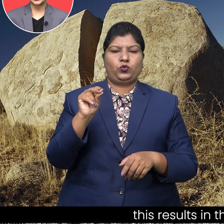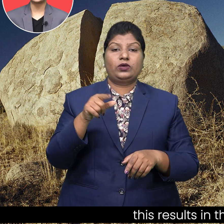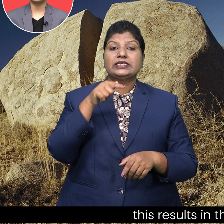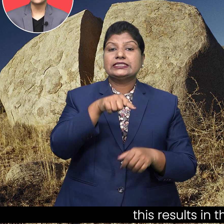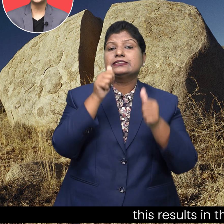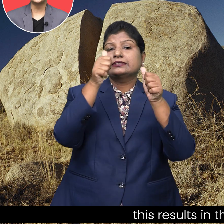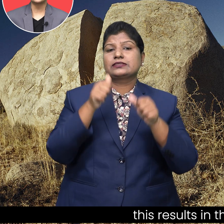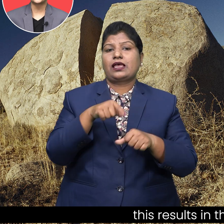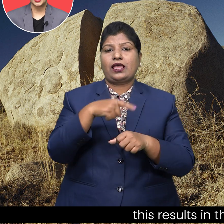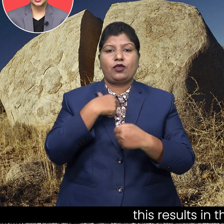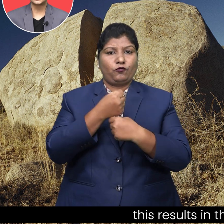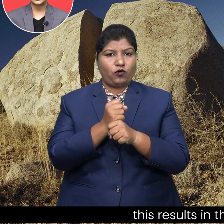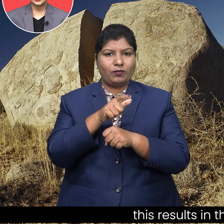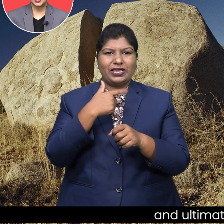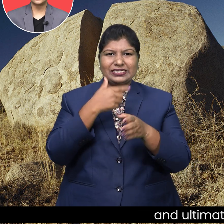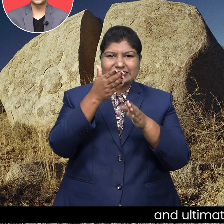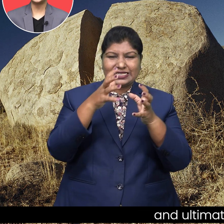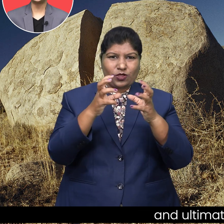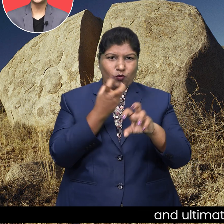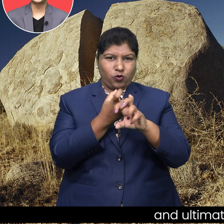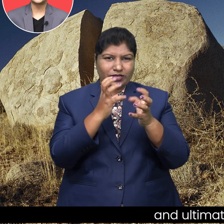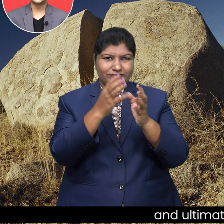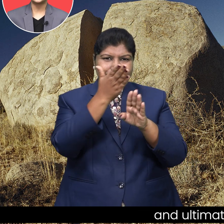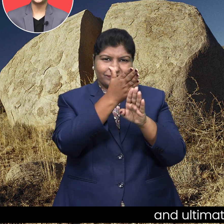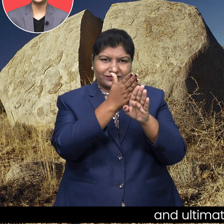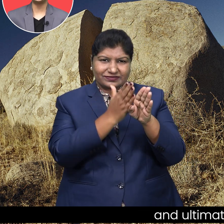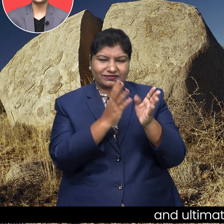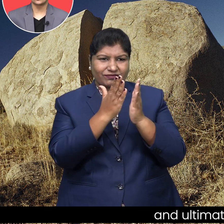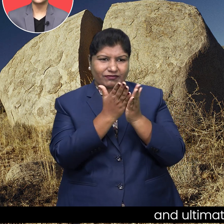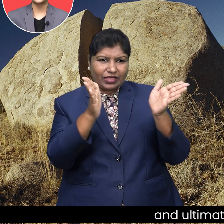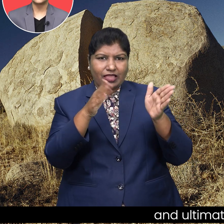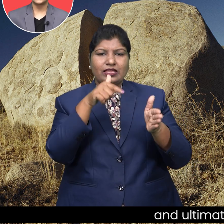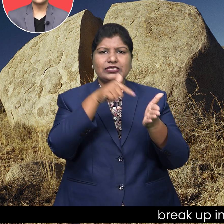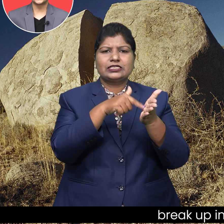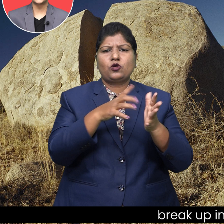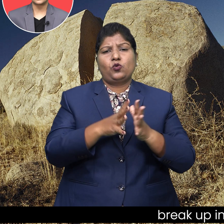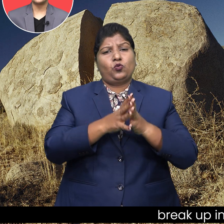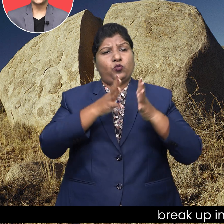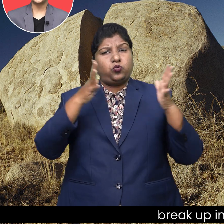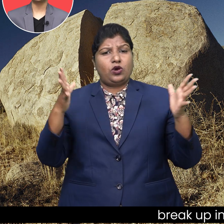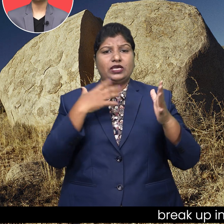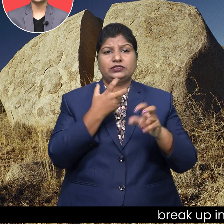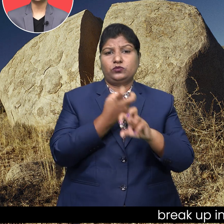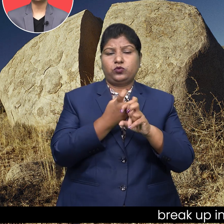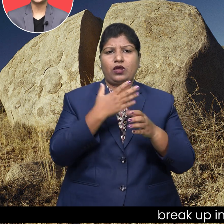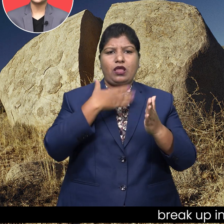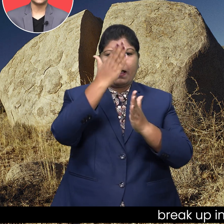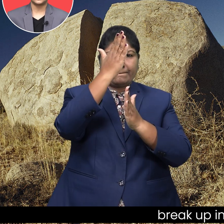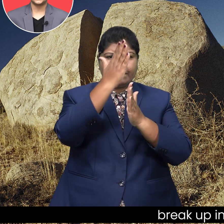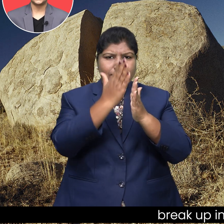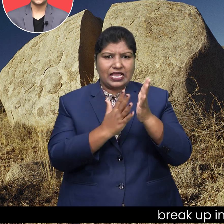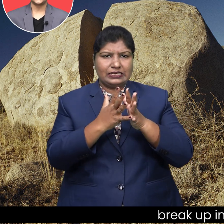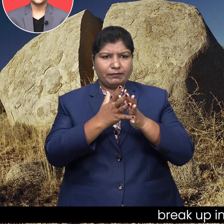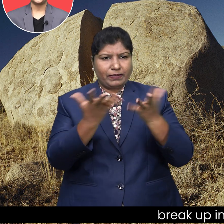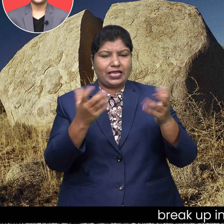results in the formation of cracks and ultimately the huge rocks break up into smaller